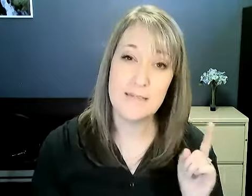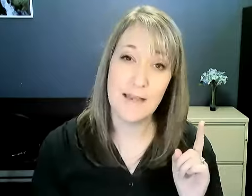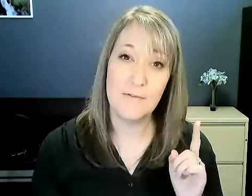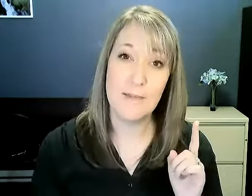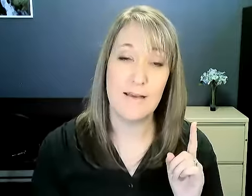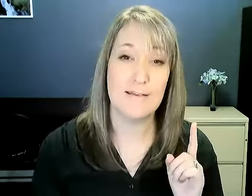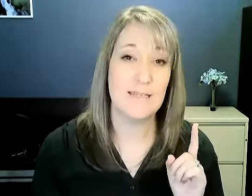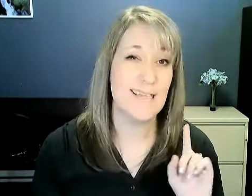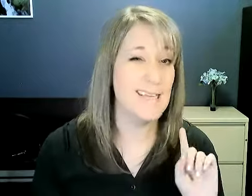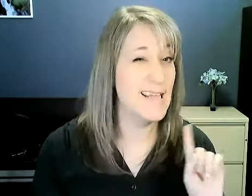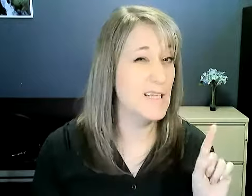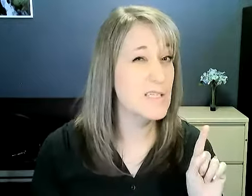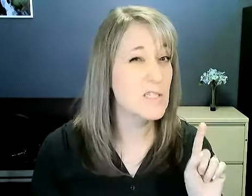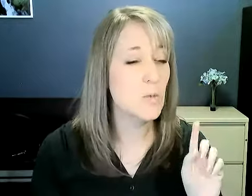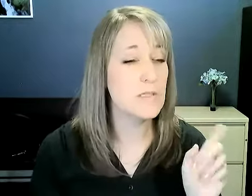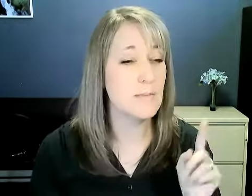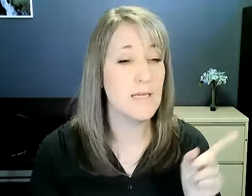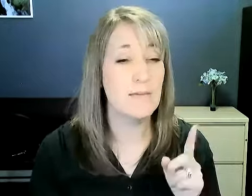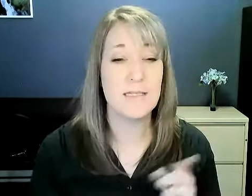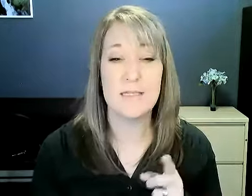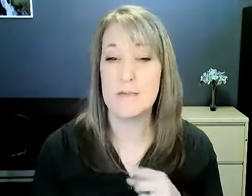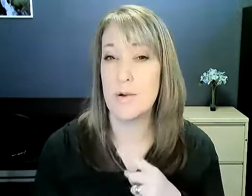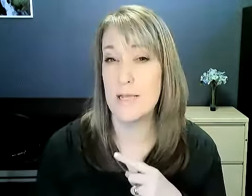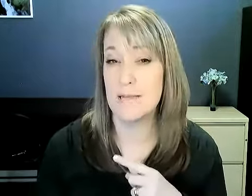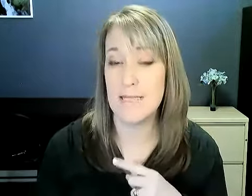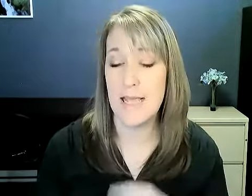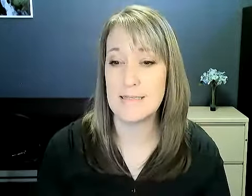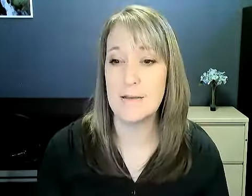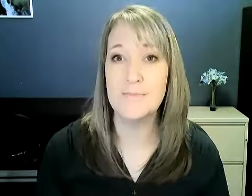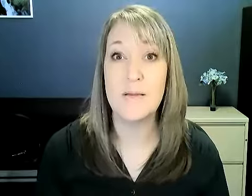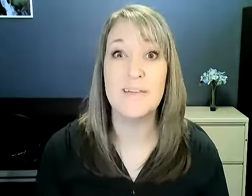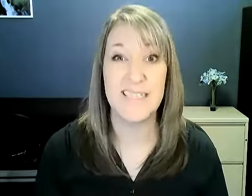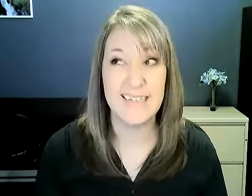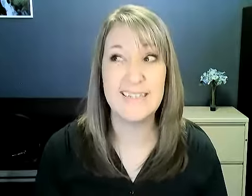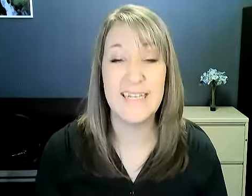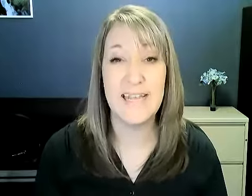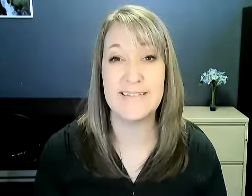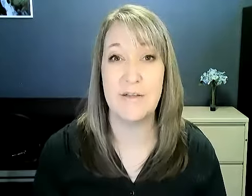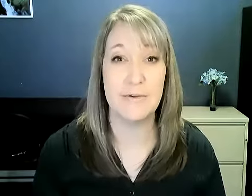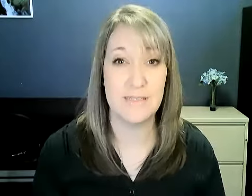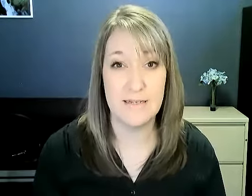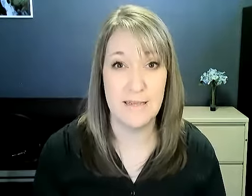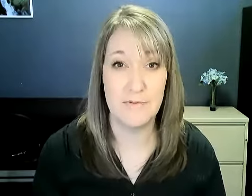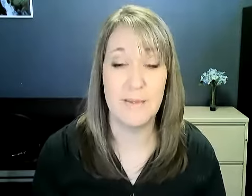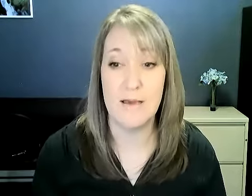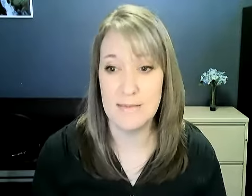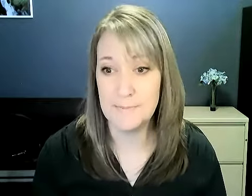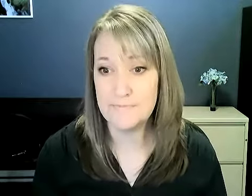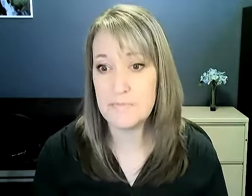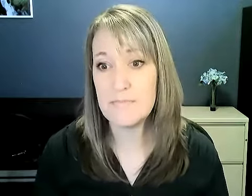sign for because in signed English, which sometimes gets thrown into ASL, but technically in ASL, there is not a sign for because.